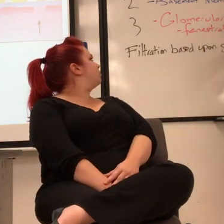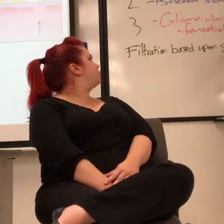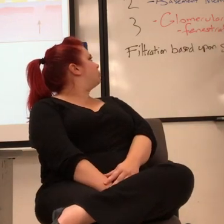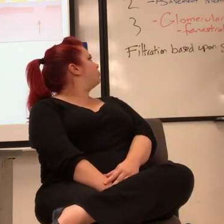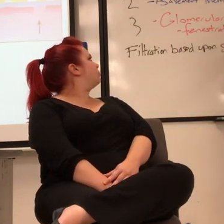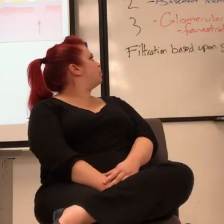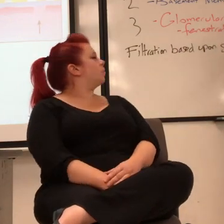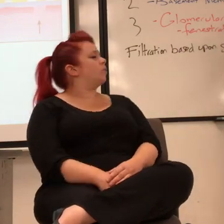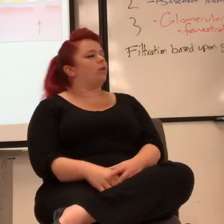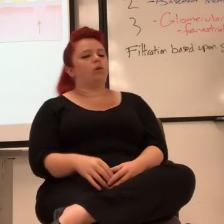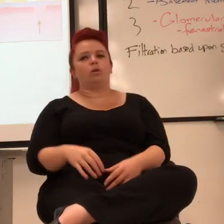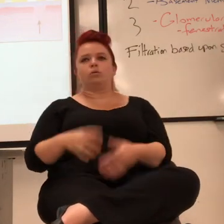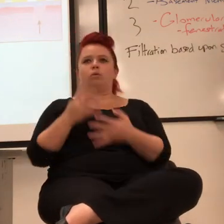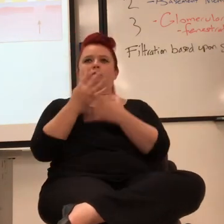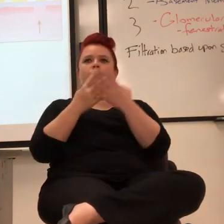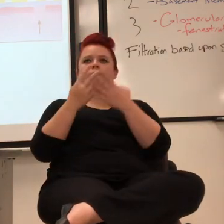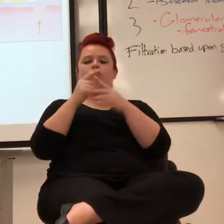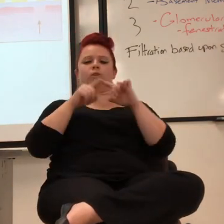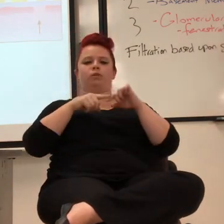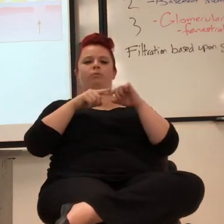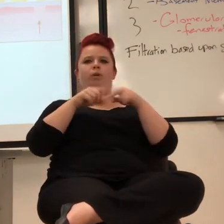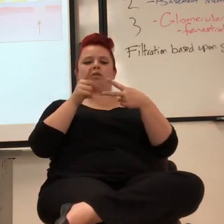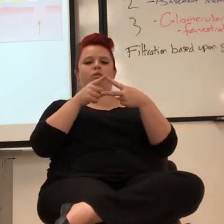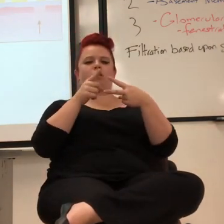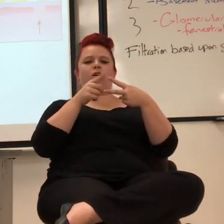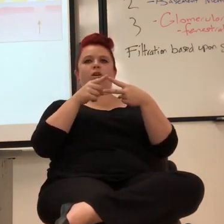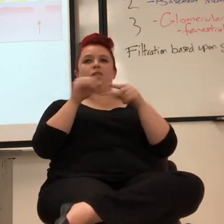the size and the charge